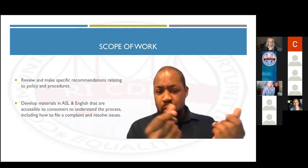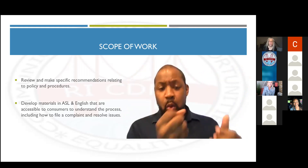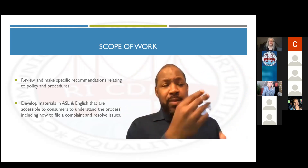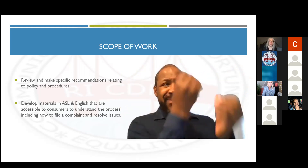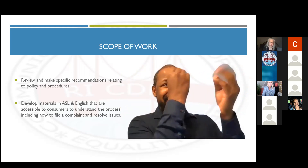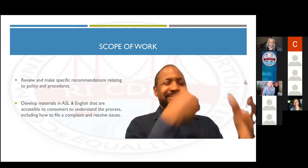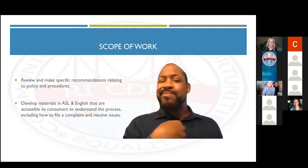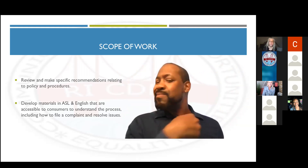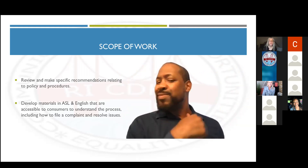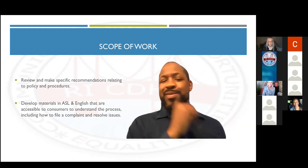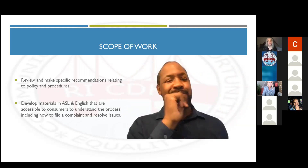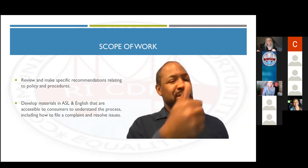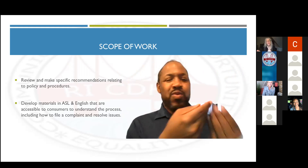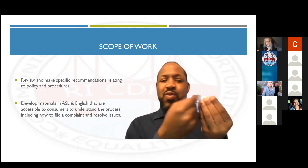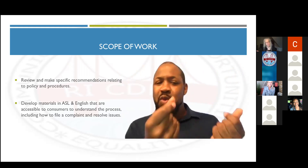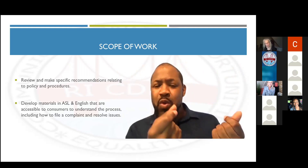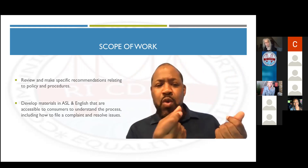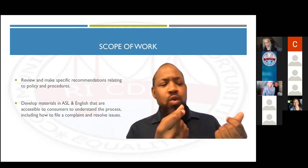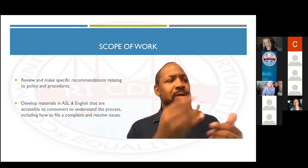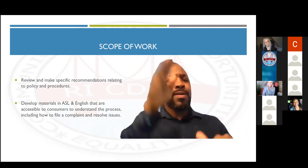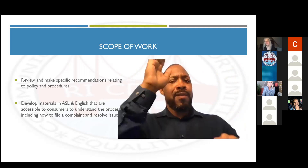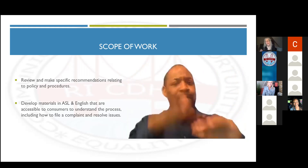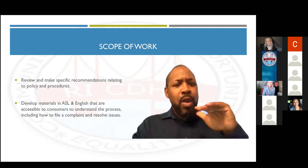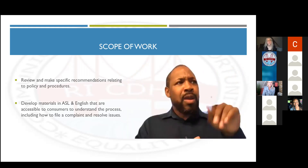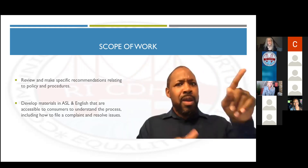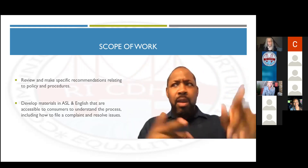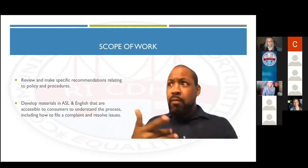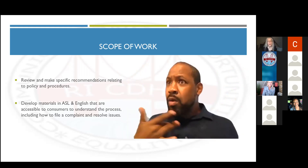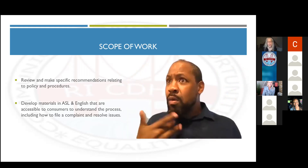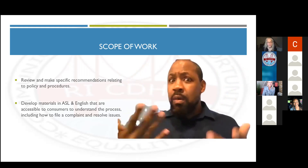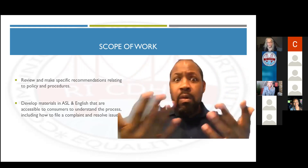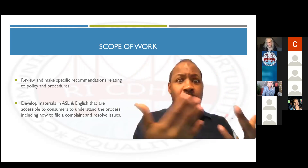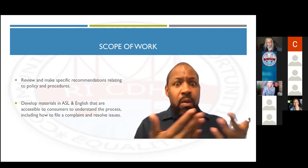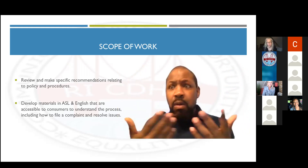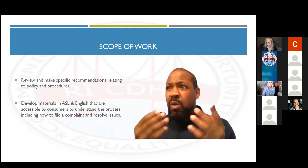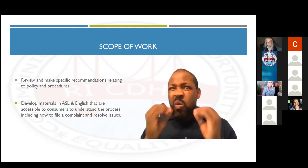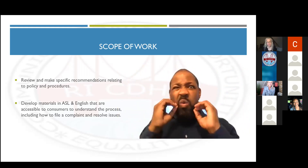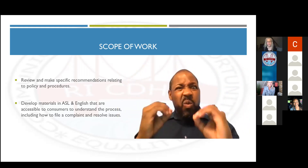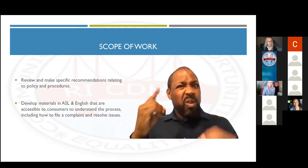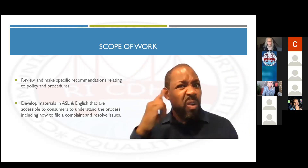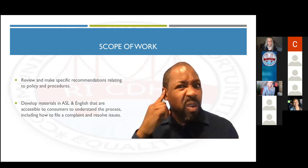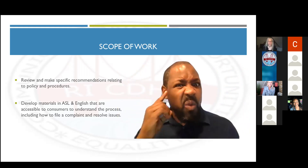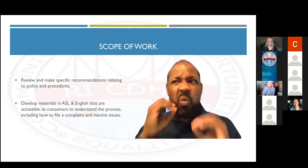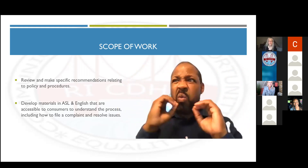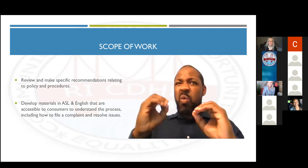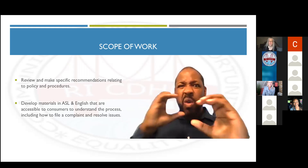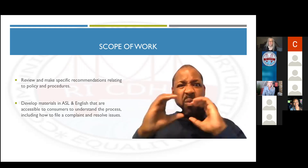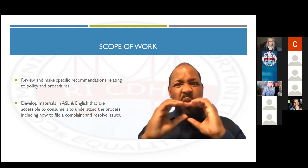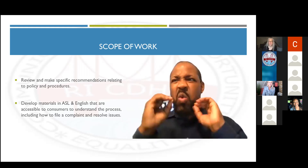issues have been resolved and how many issues have not been resolved. And we would report that back to the commission, because otherwise everything